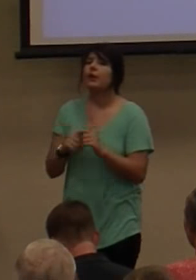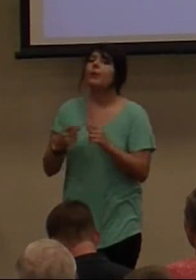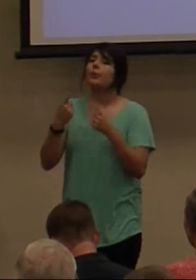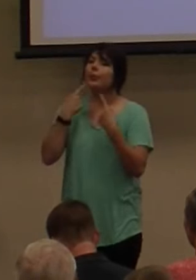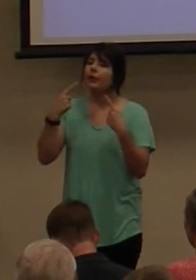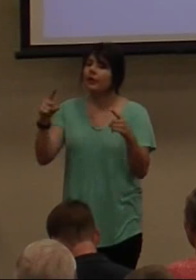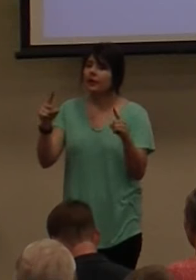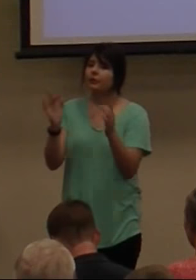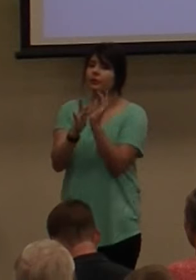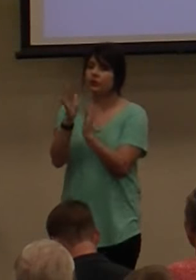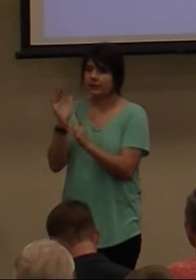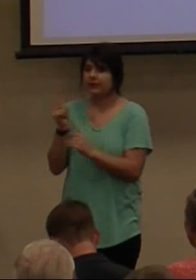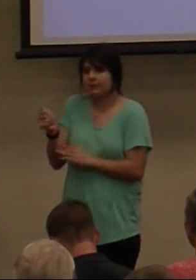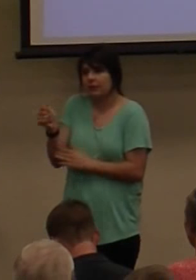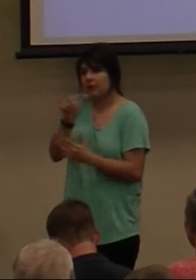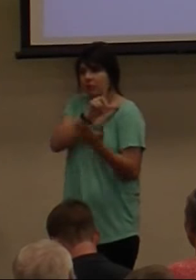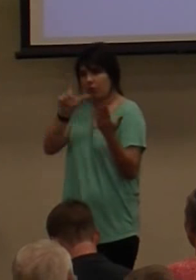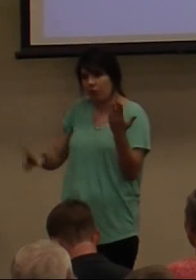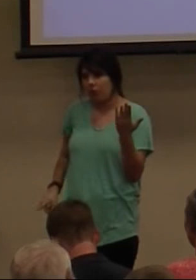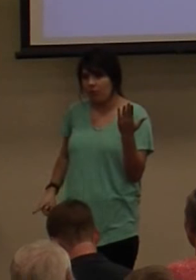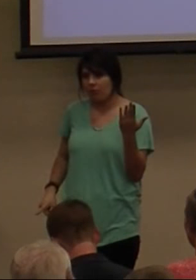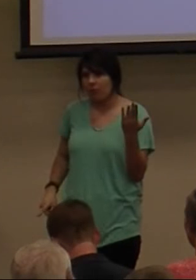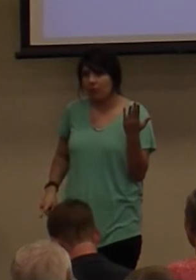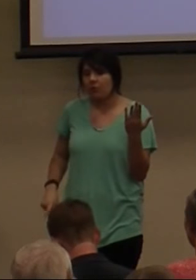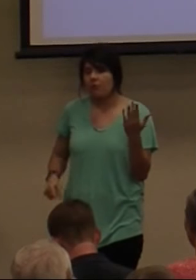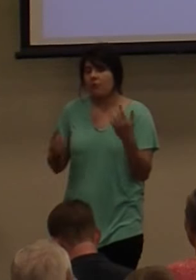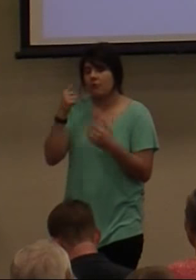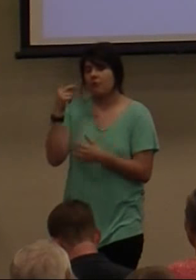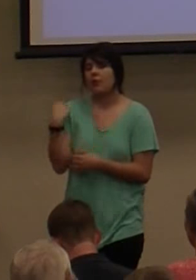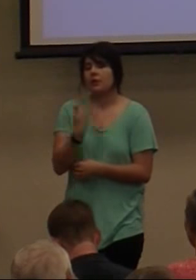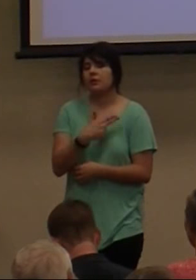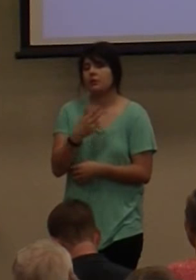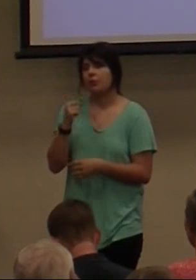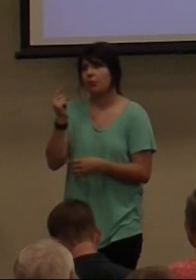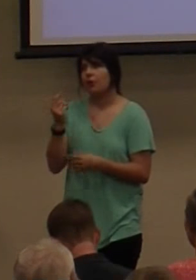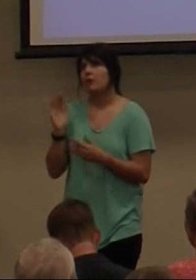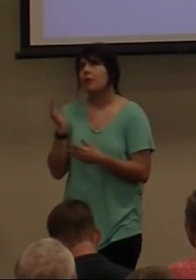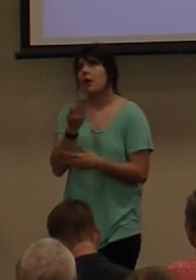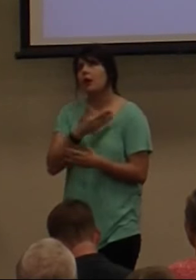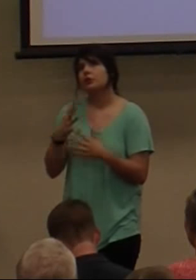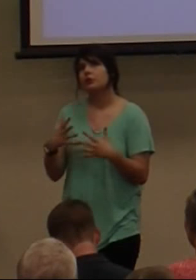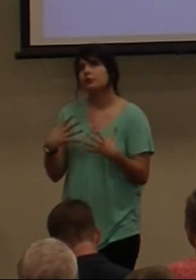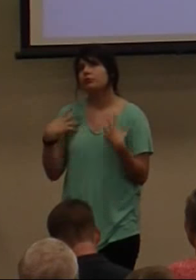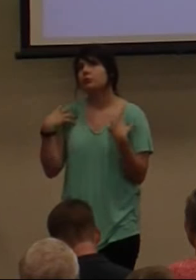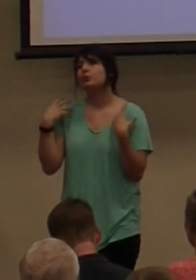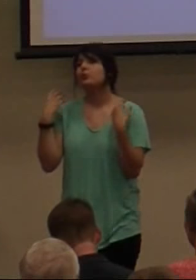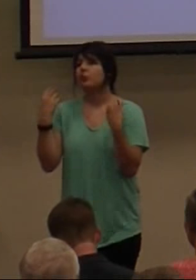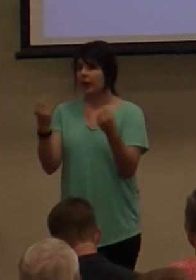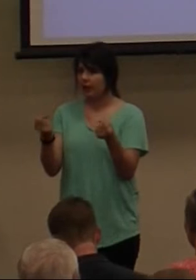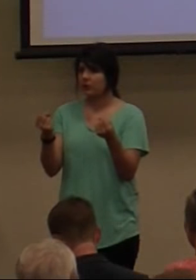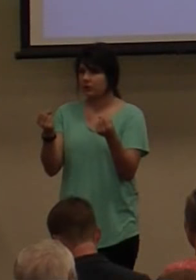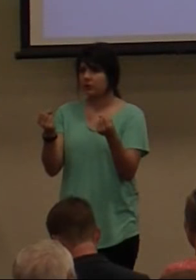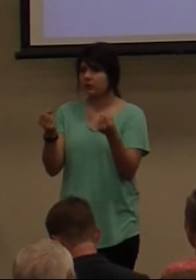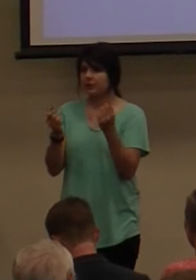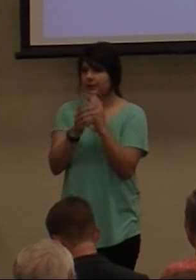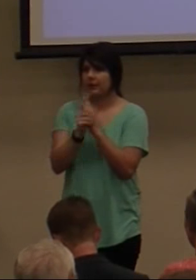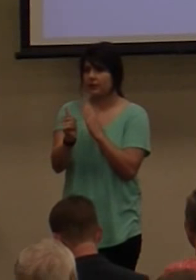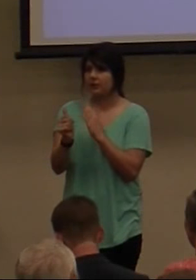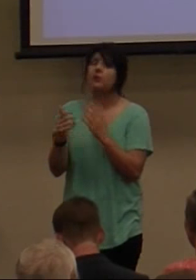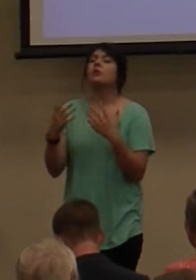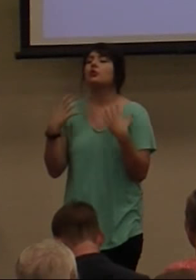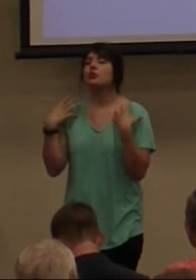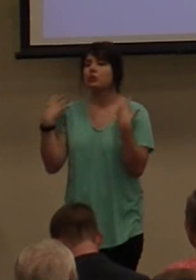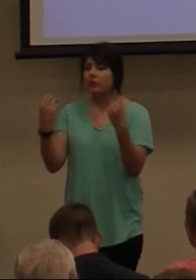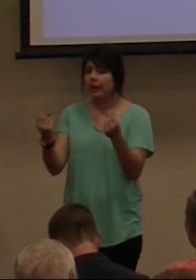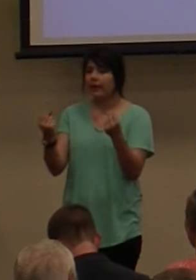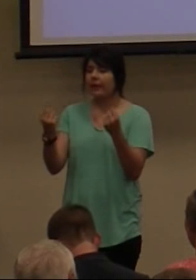Lord. For us, one of our strengths has been a strong Christian marriage. It